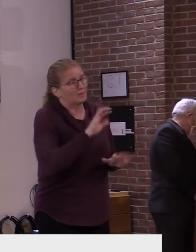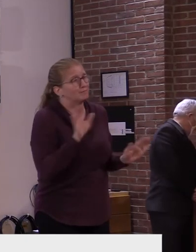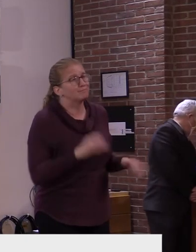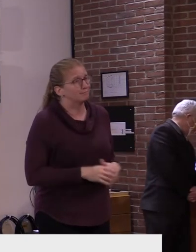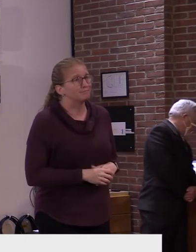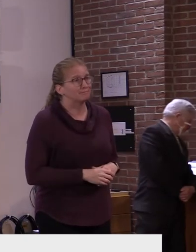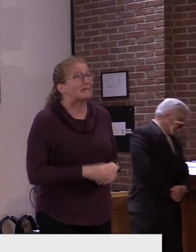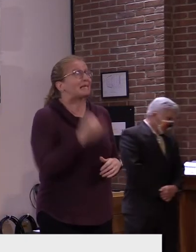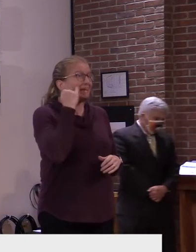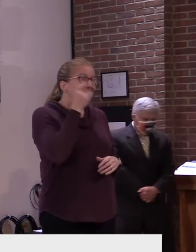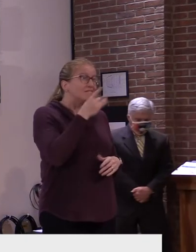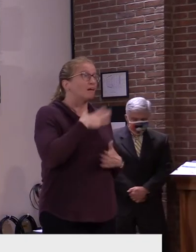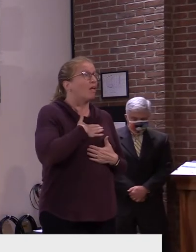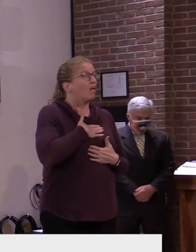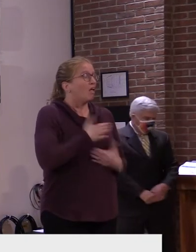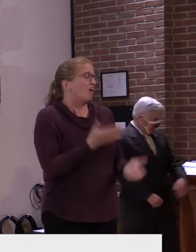this